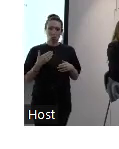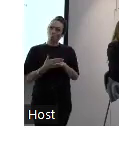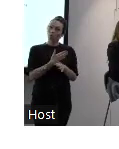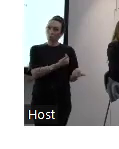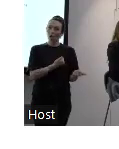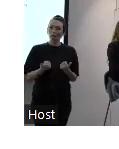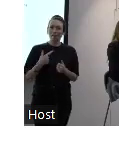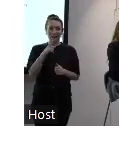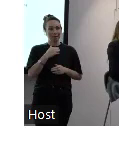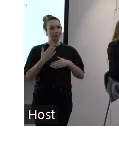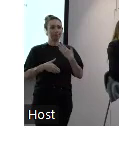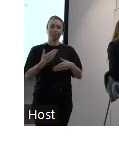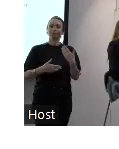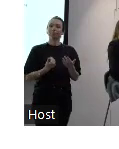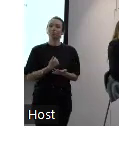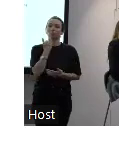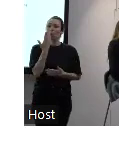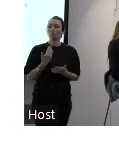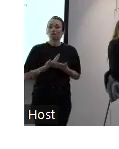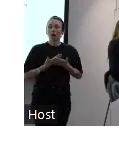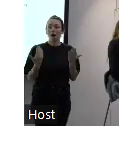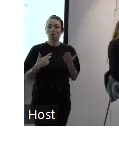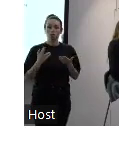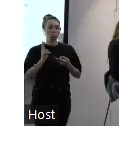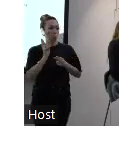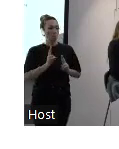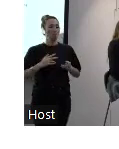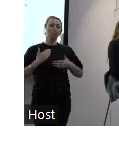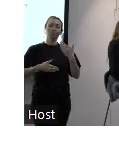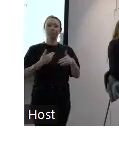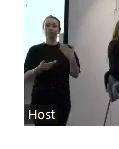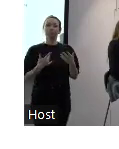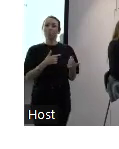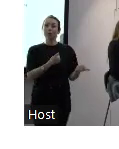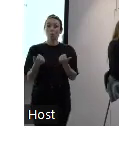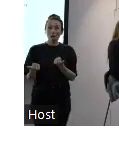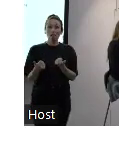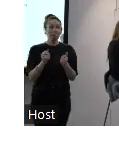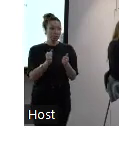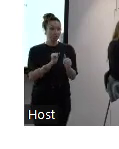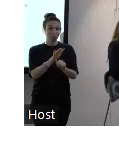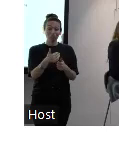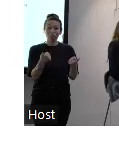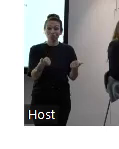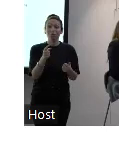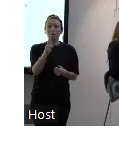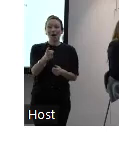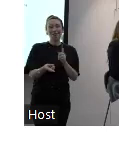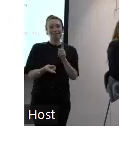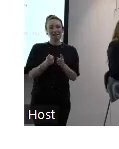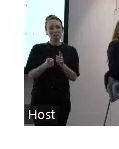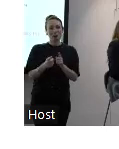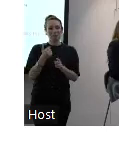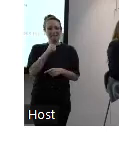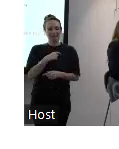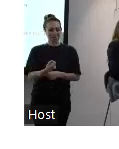life otherwise with the help of these treatments, that's great and they do really well and that's wonderful. But sometimes these treatments